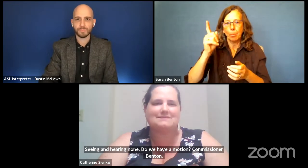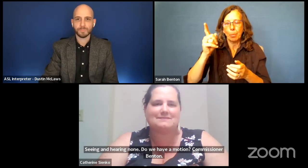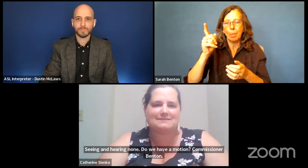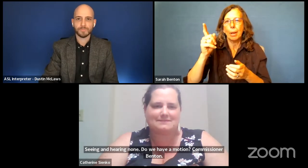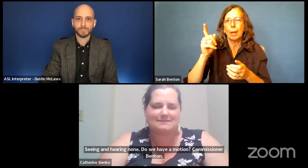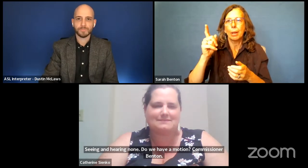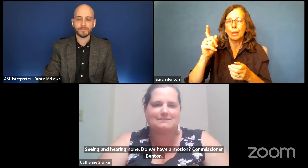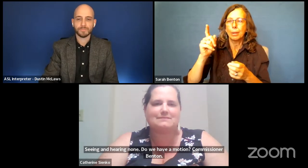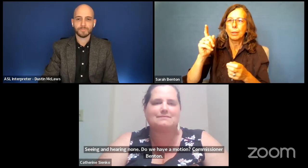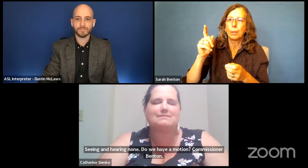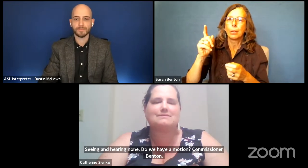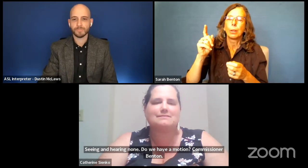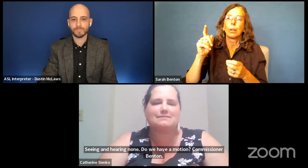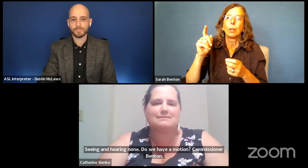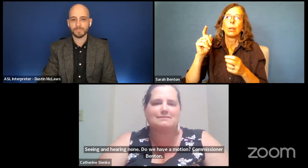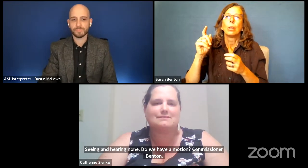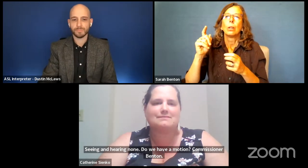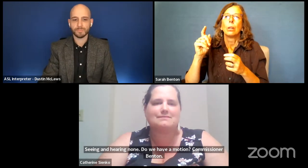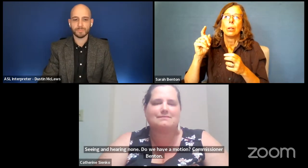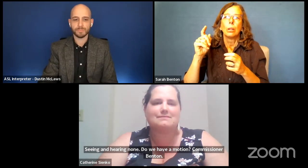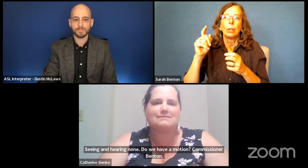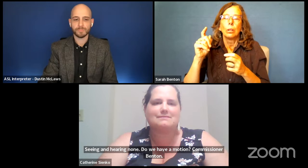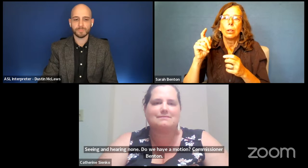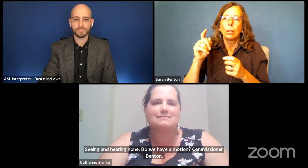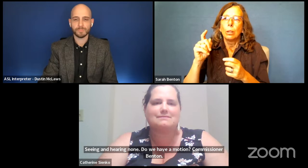that we send a letter of reprimand